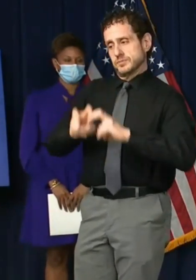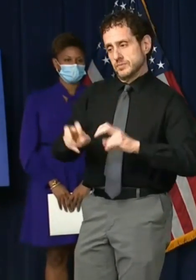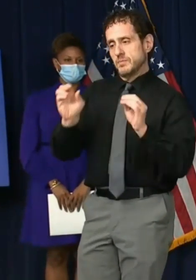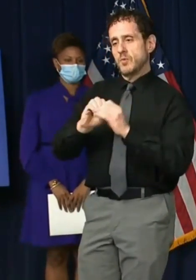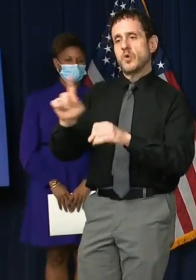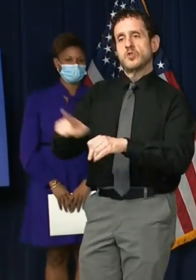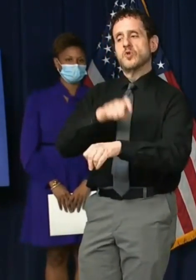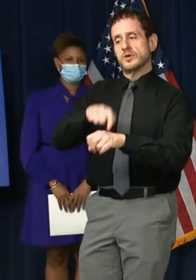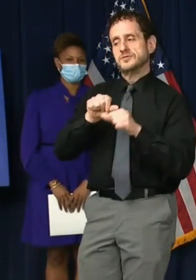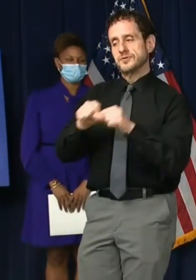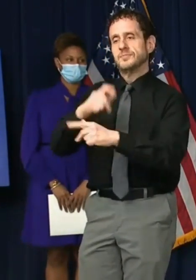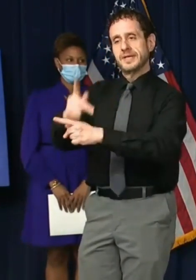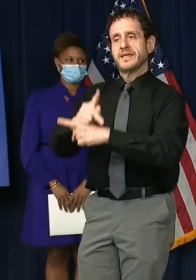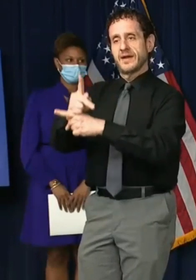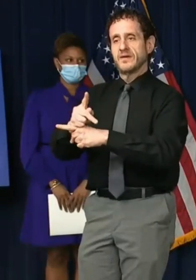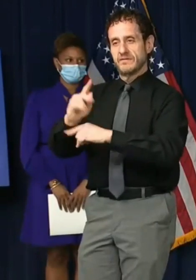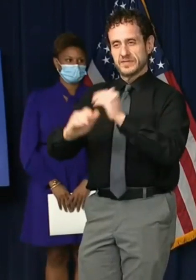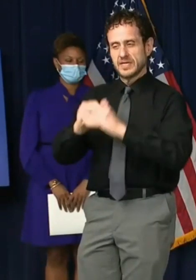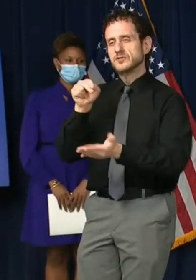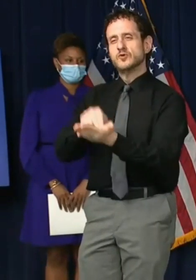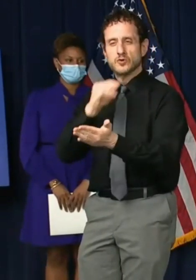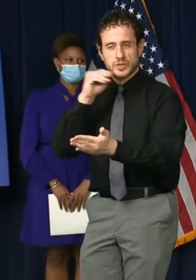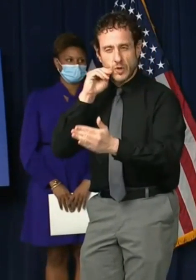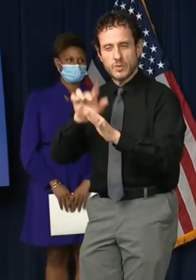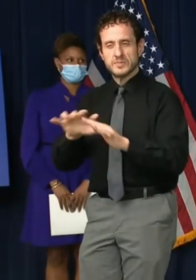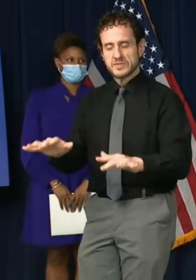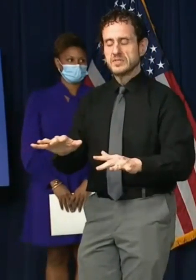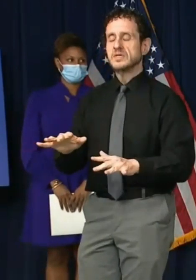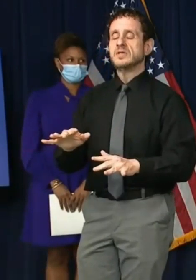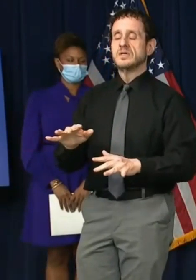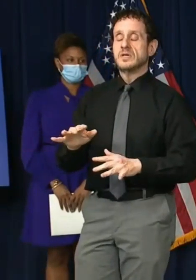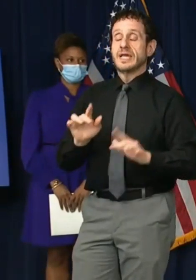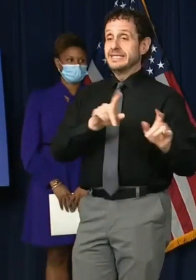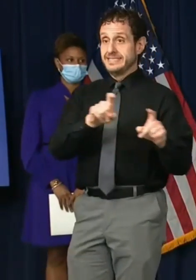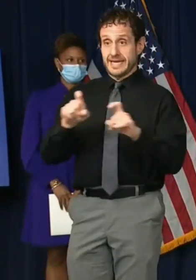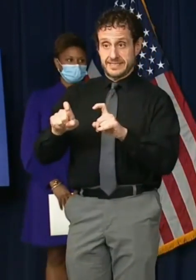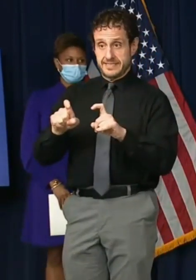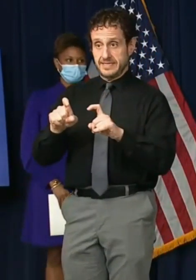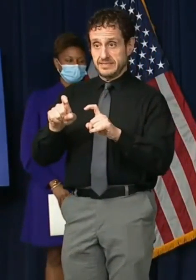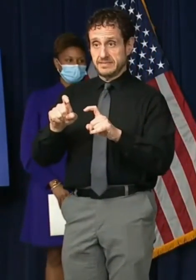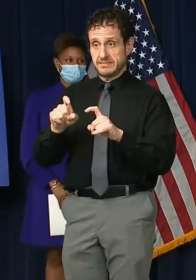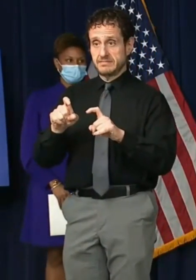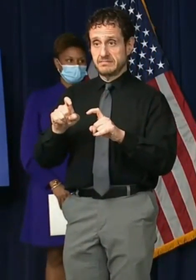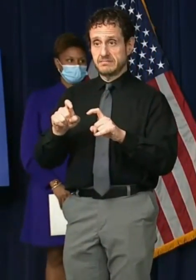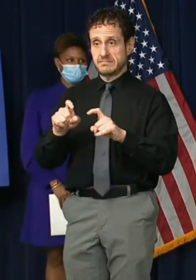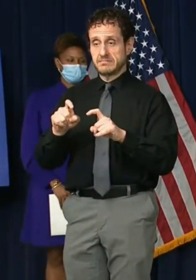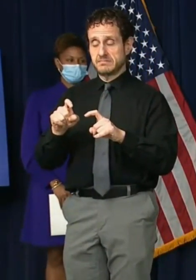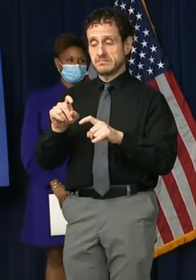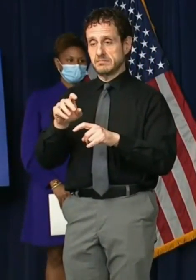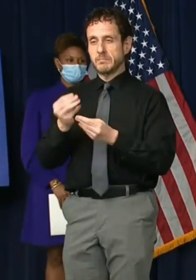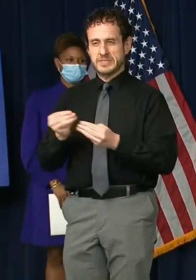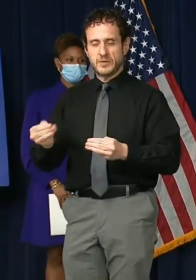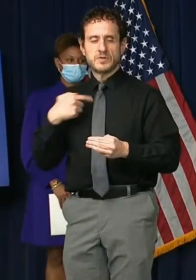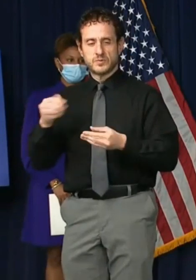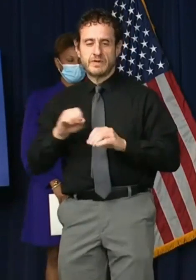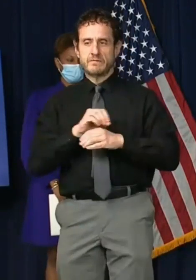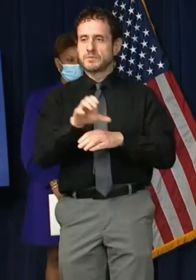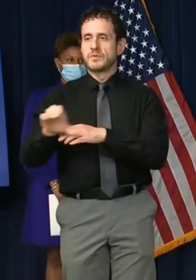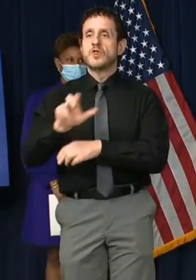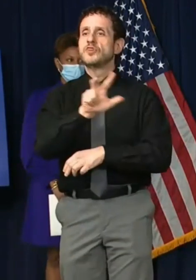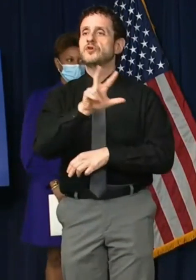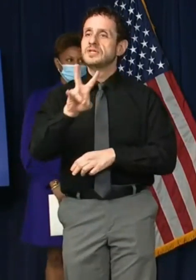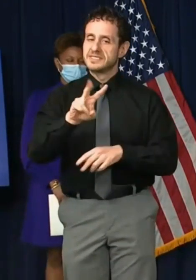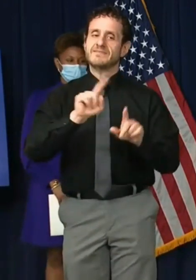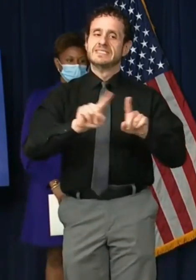Since last Friday, we have pushed testing materials to 37 different long-term care facilities, some who